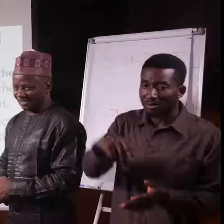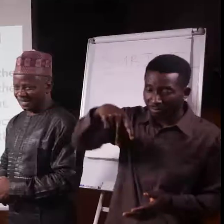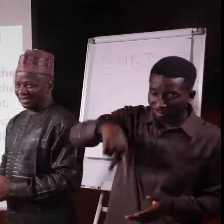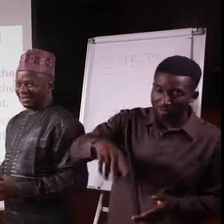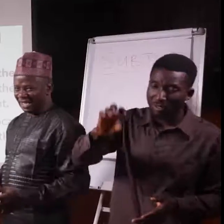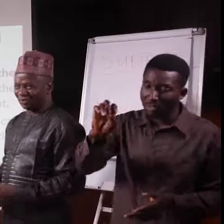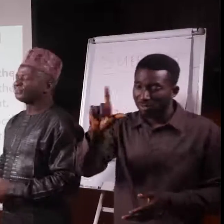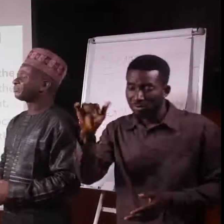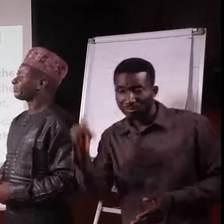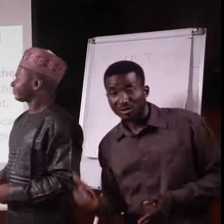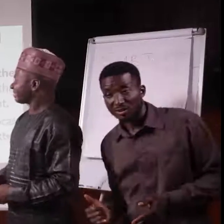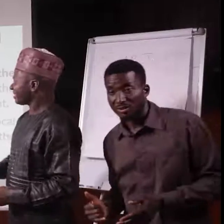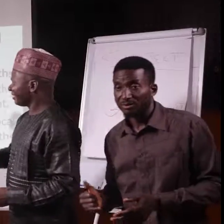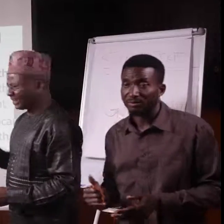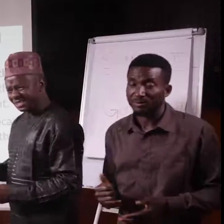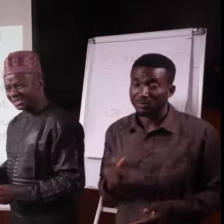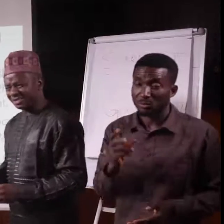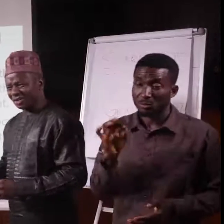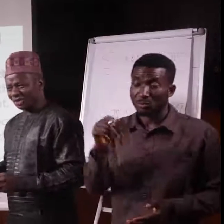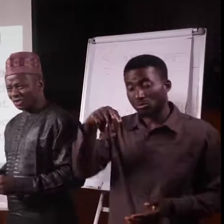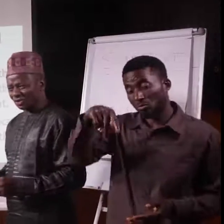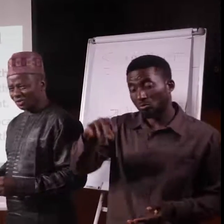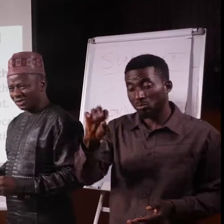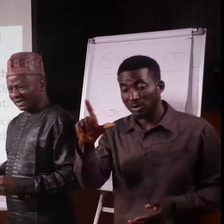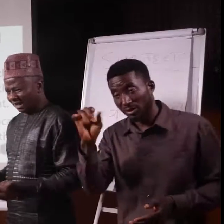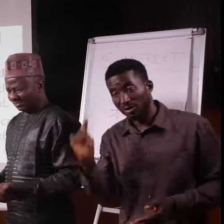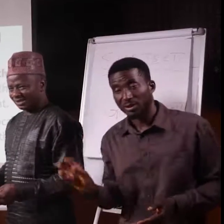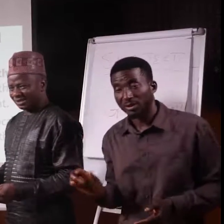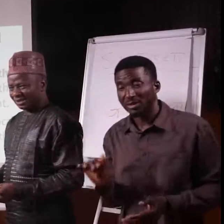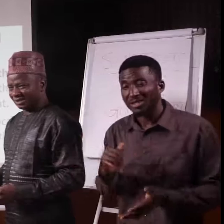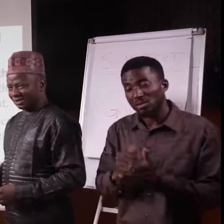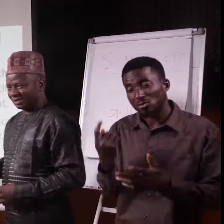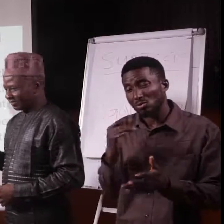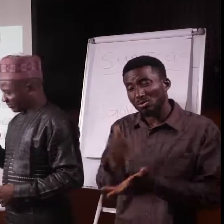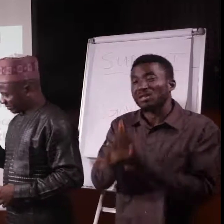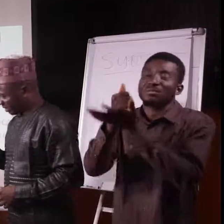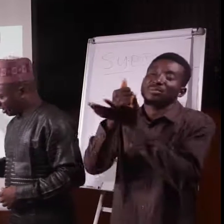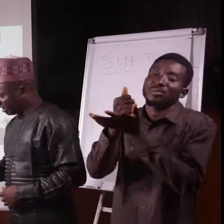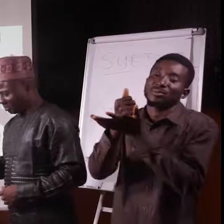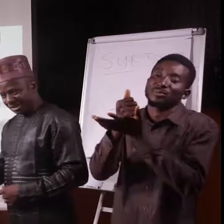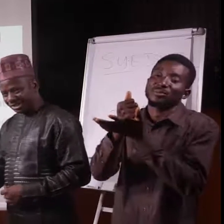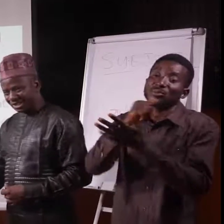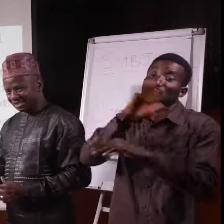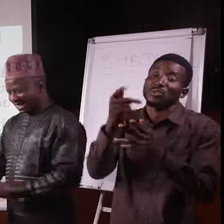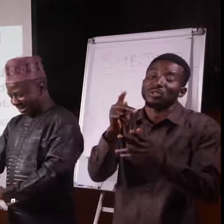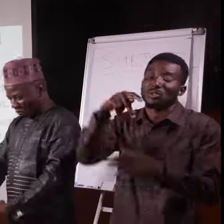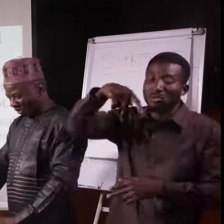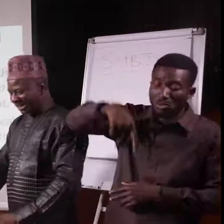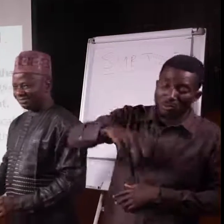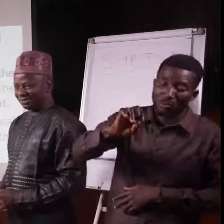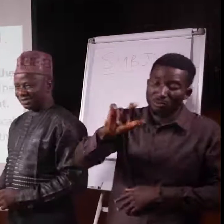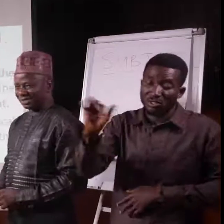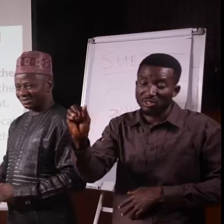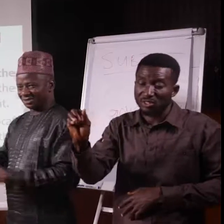level. Now, this also help all the politicians at the